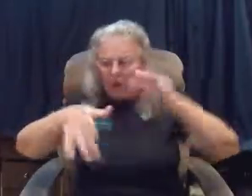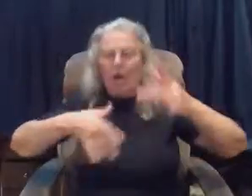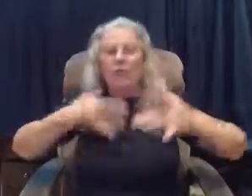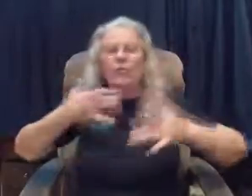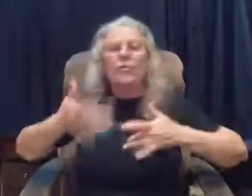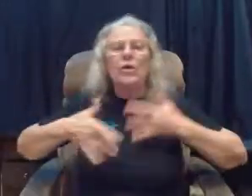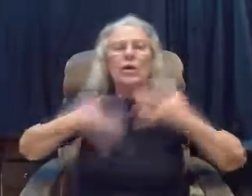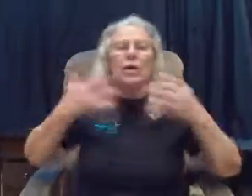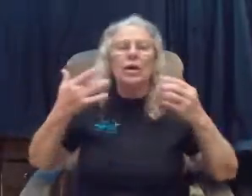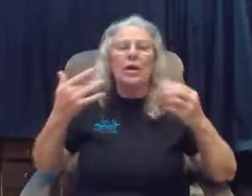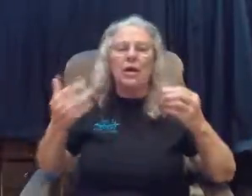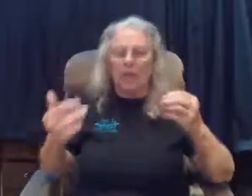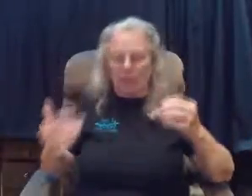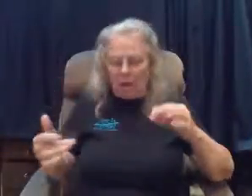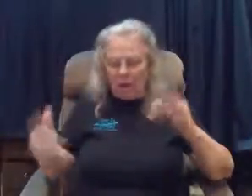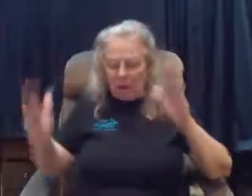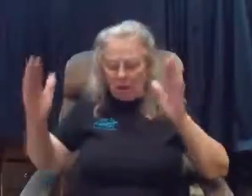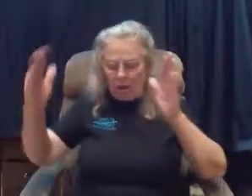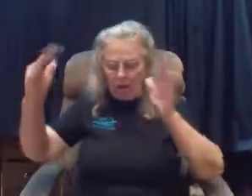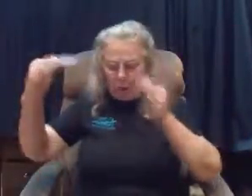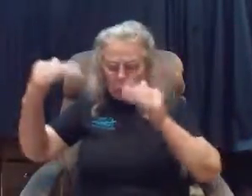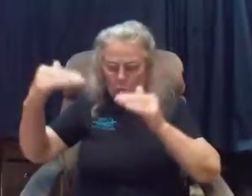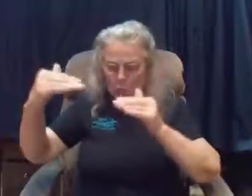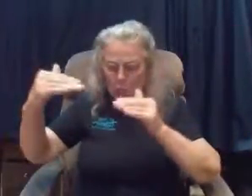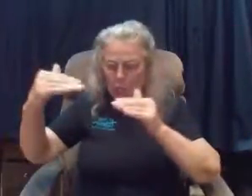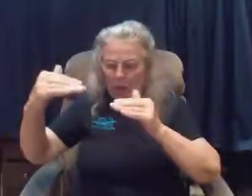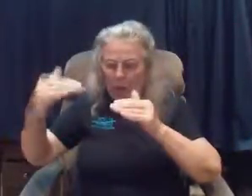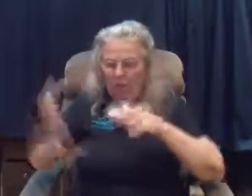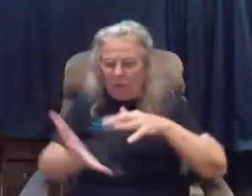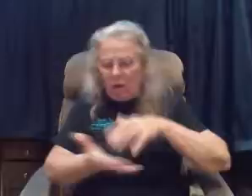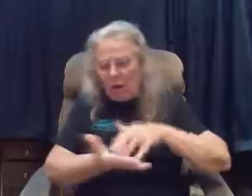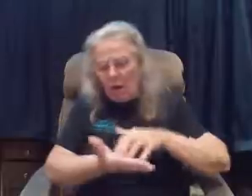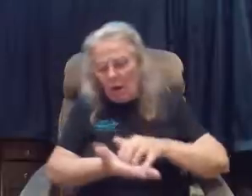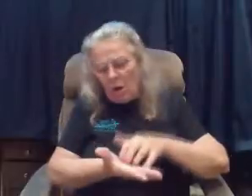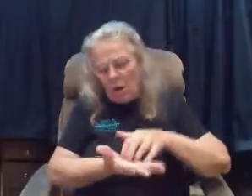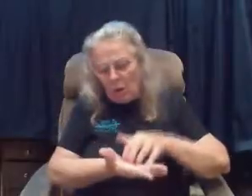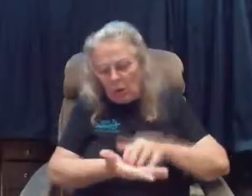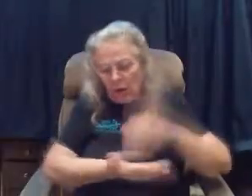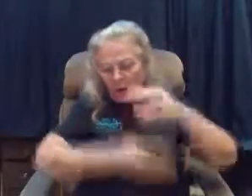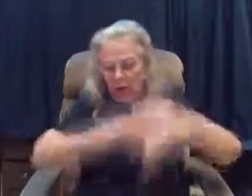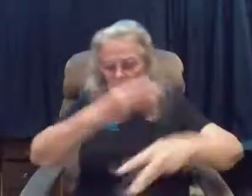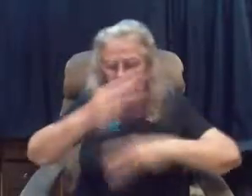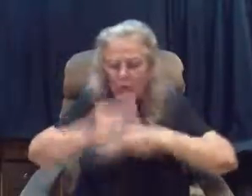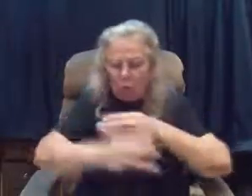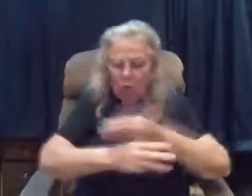A thrill of hope, the weary world